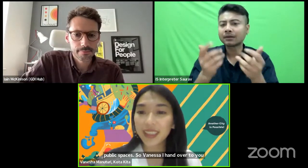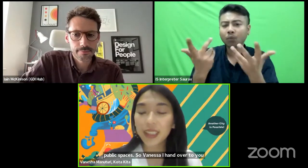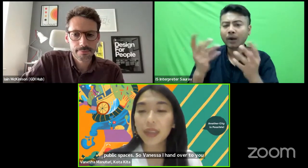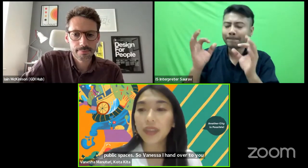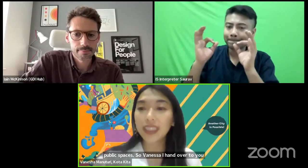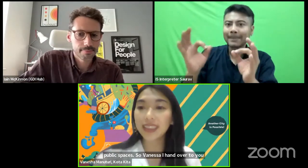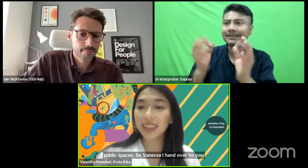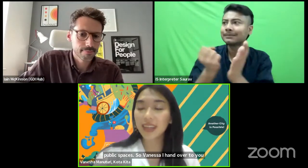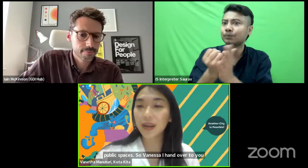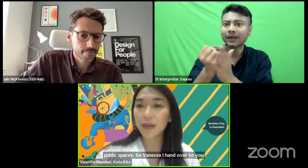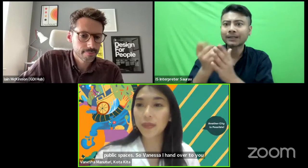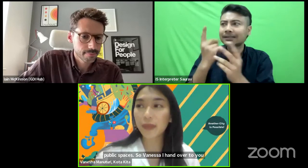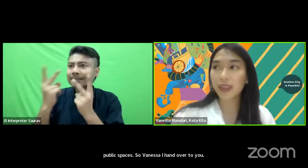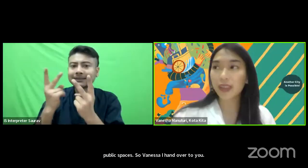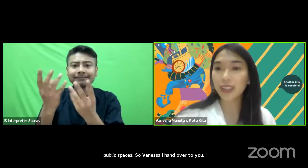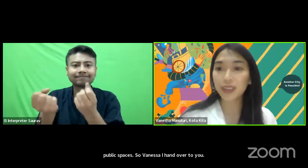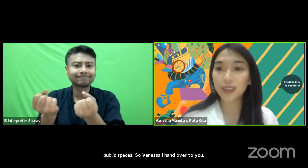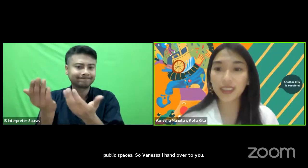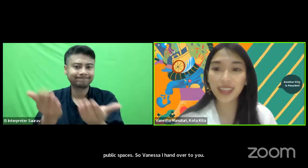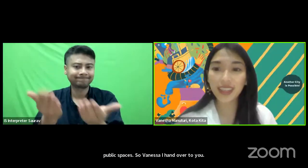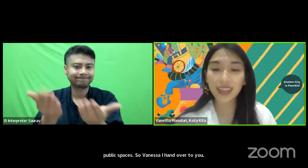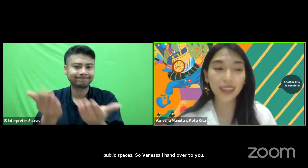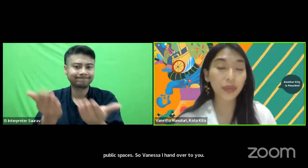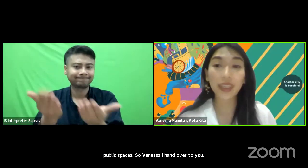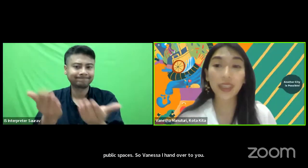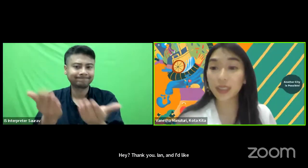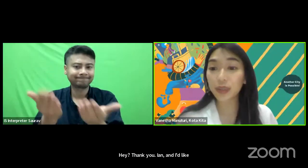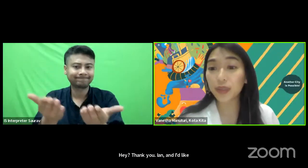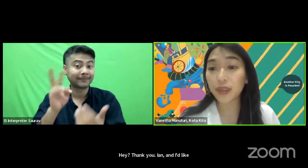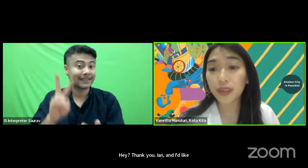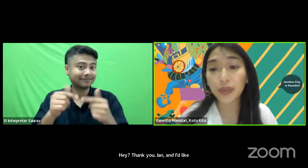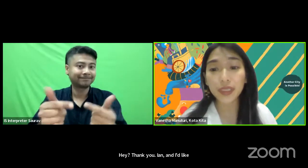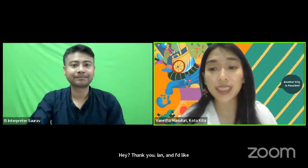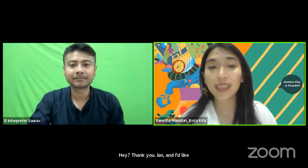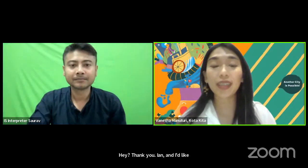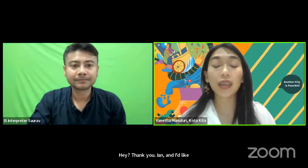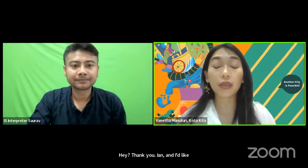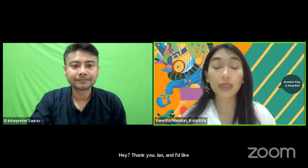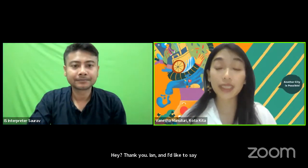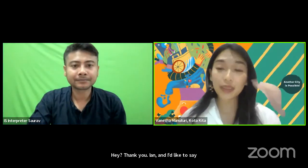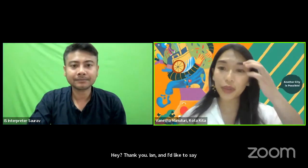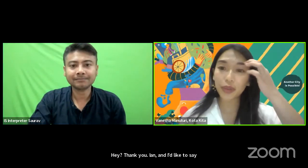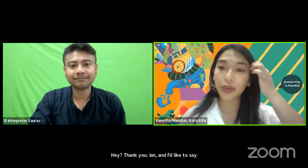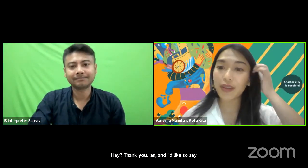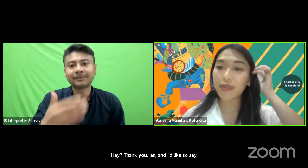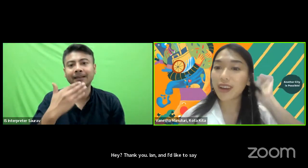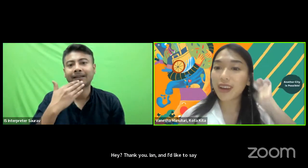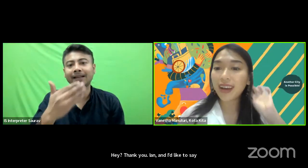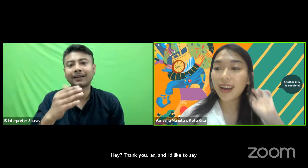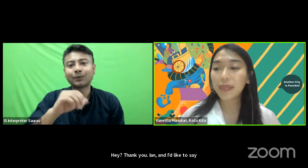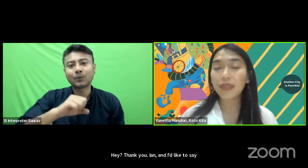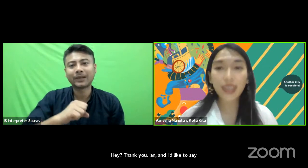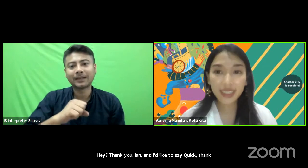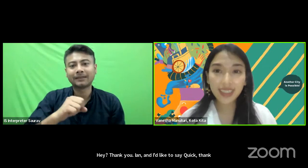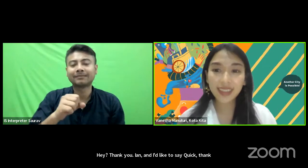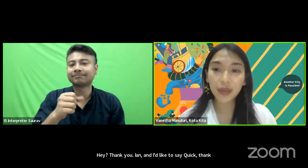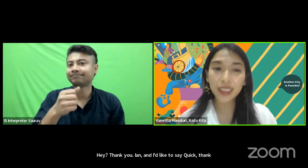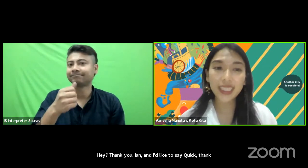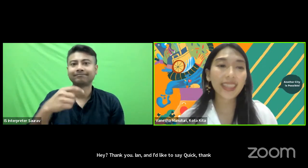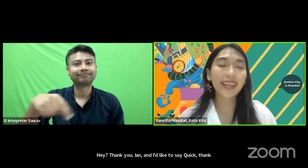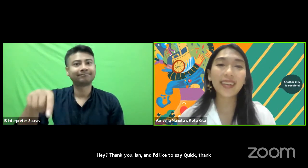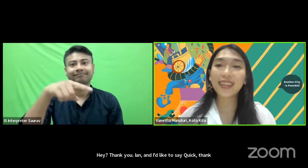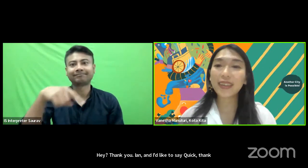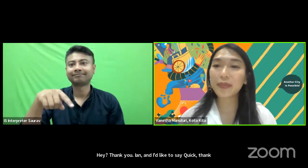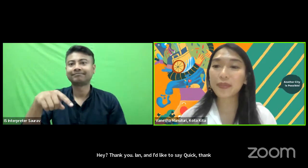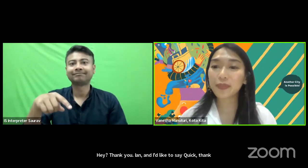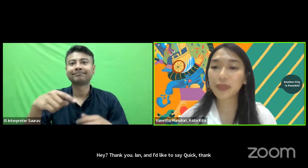Great. Thank you, Ian. And I'd like to say a quick thank you for all the organizers who have invited us